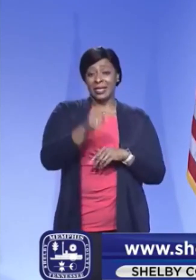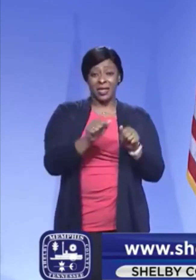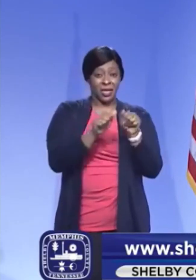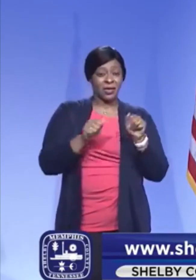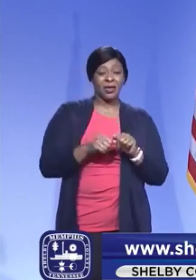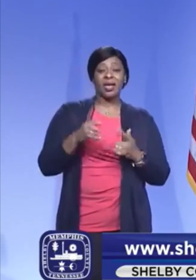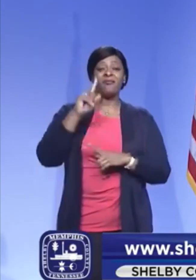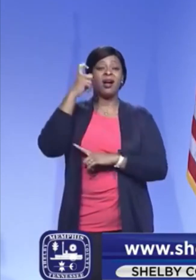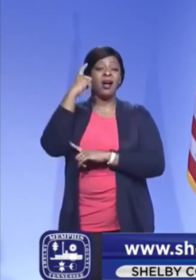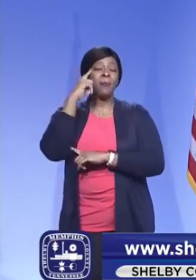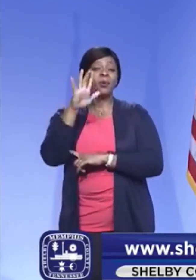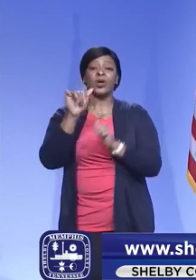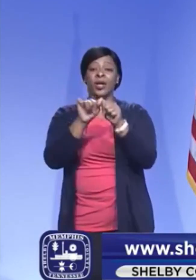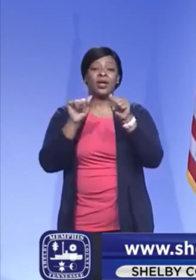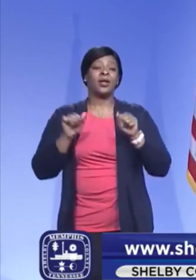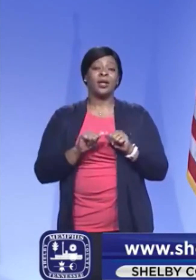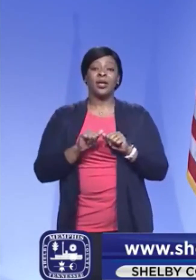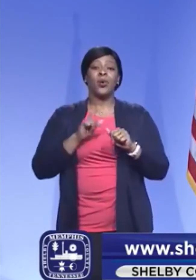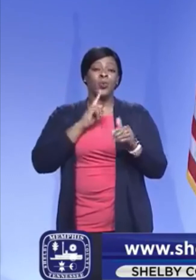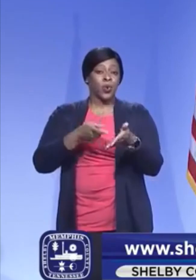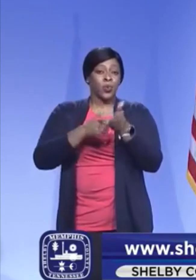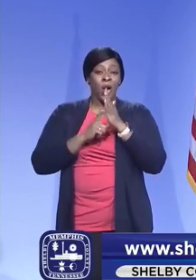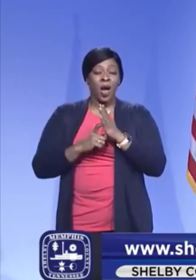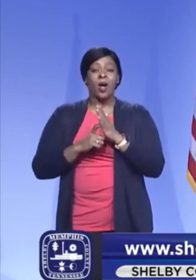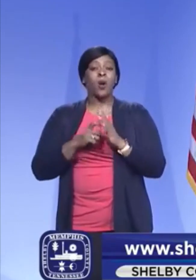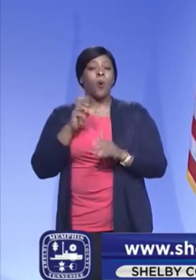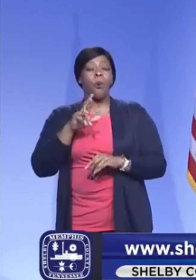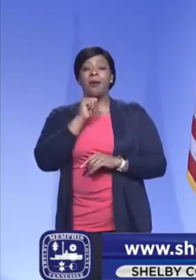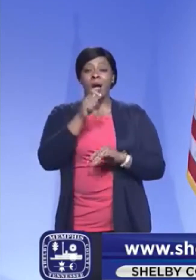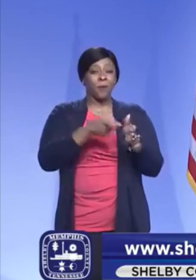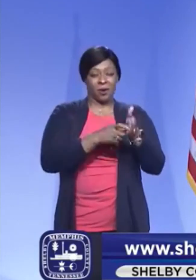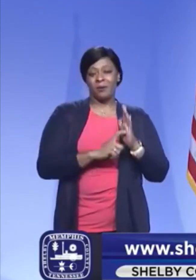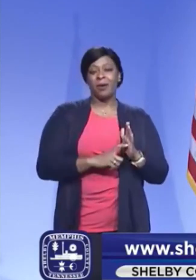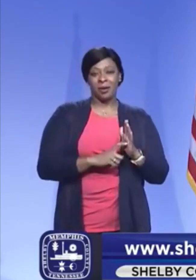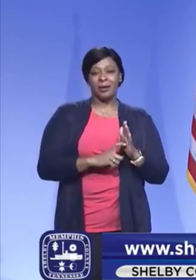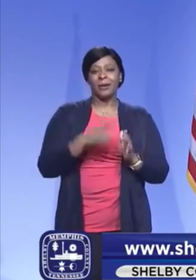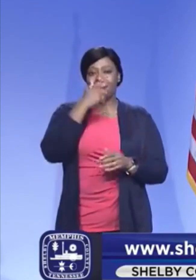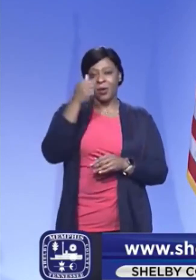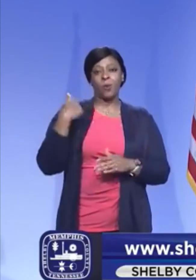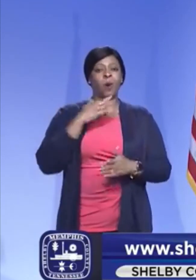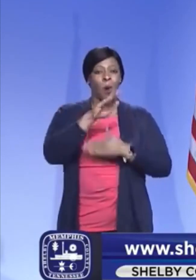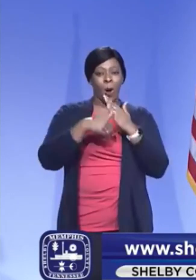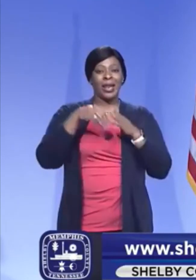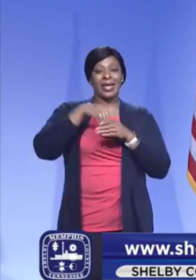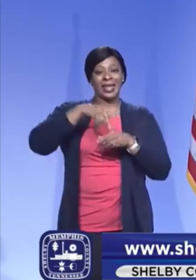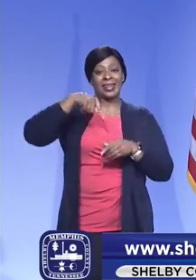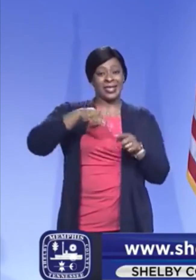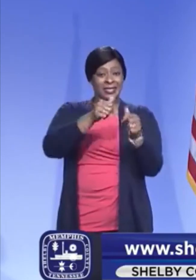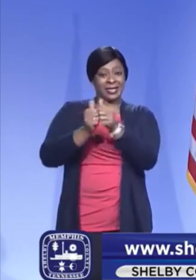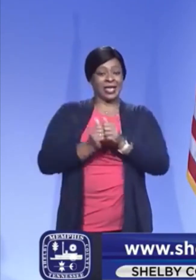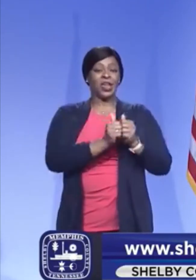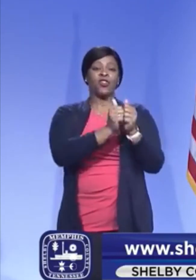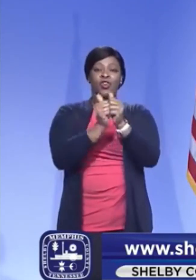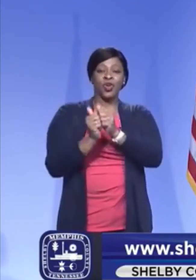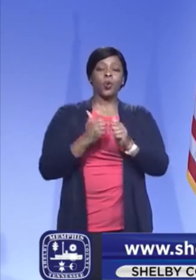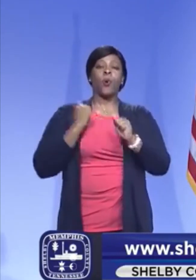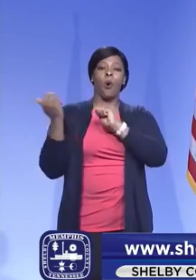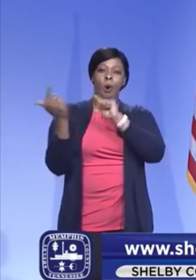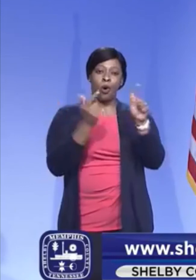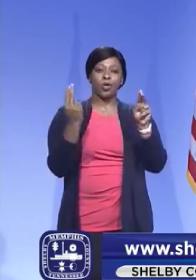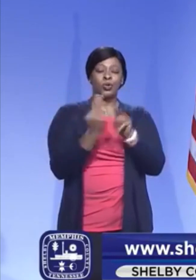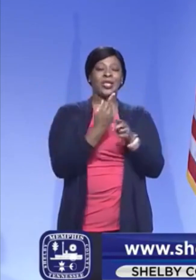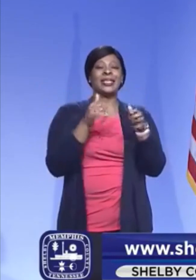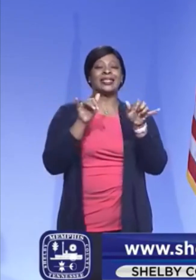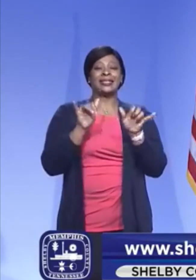the government in your area is requiring it of you or not, because we're all in this together and we all are using the